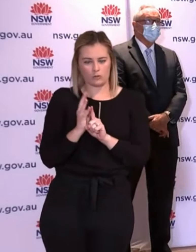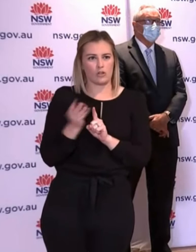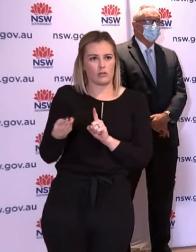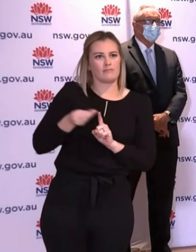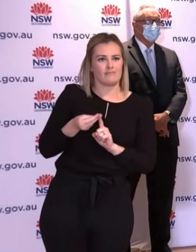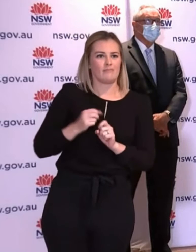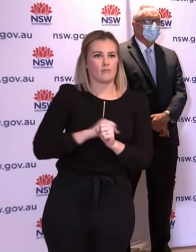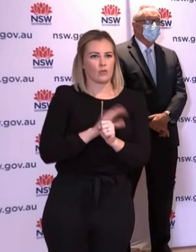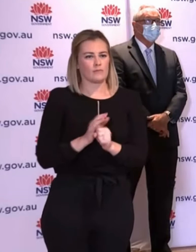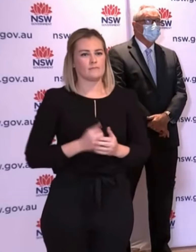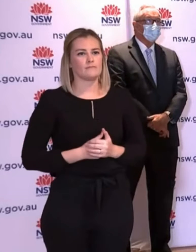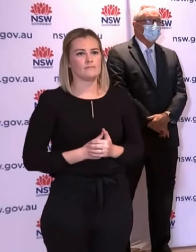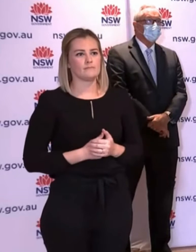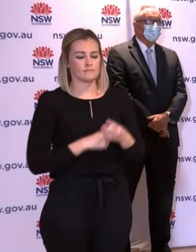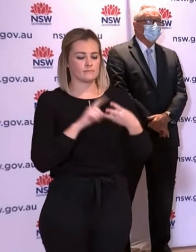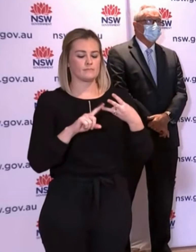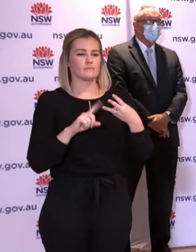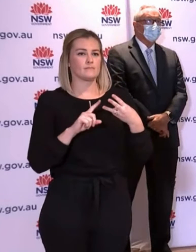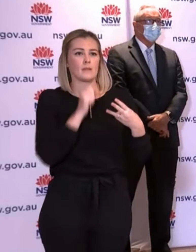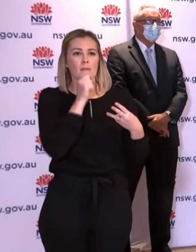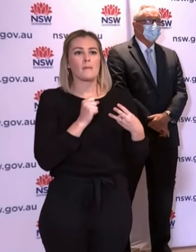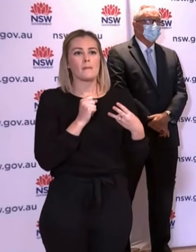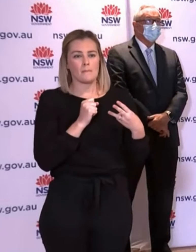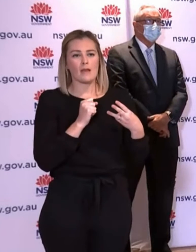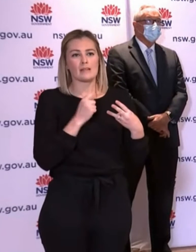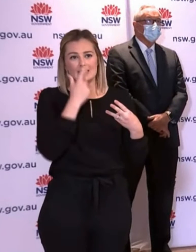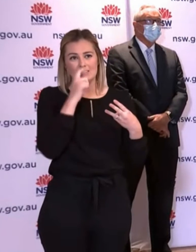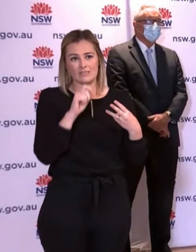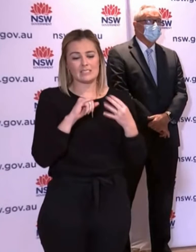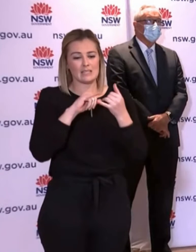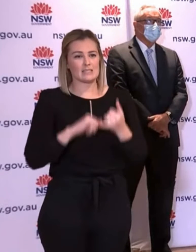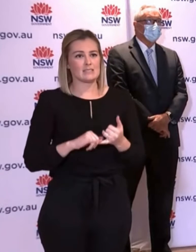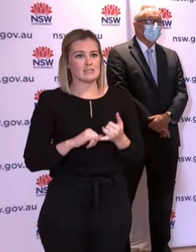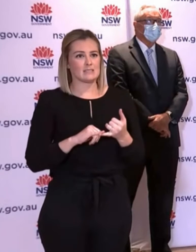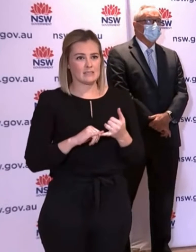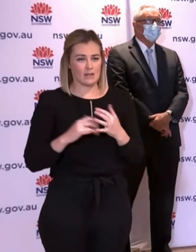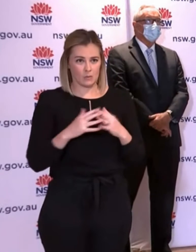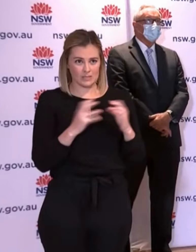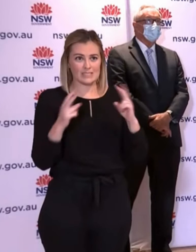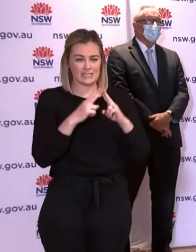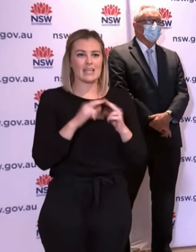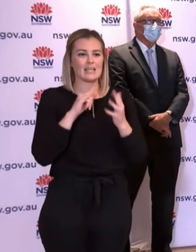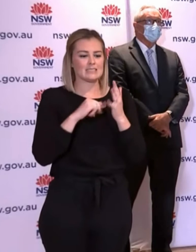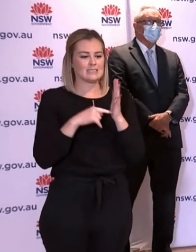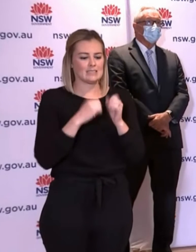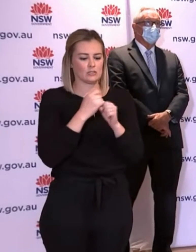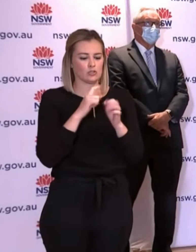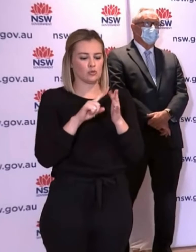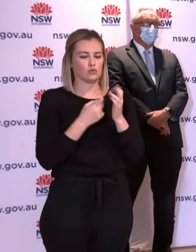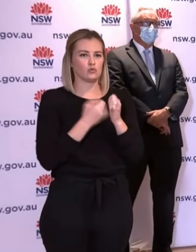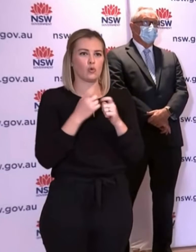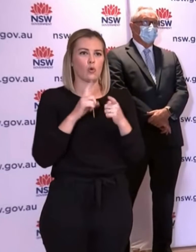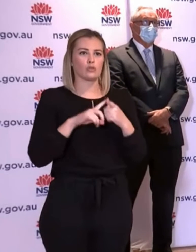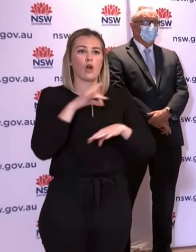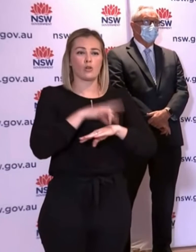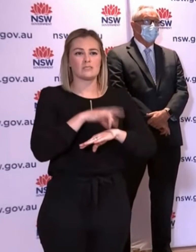passed away was a man in his 70s from southeastern Sydney who died at St George Hospital, where unfortunately he had acquired